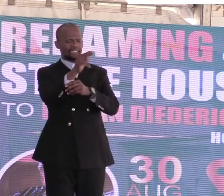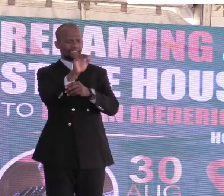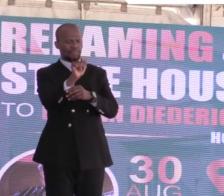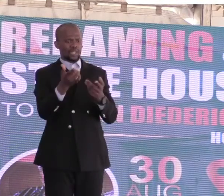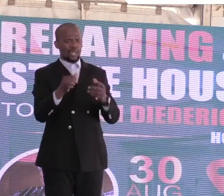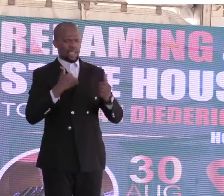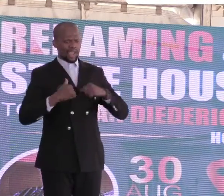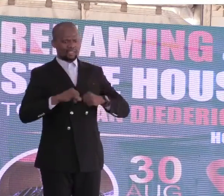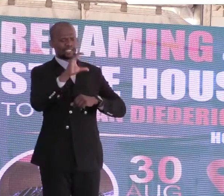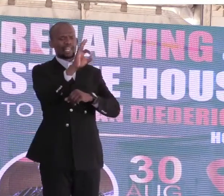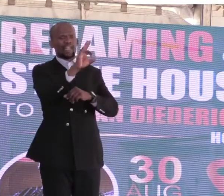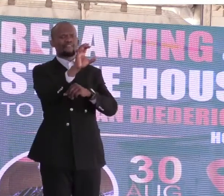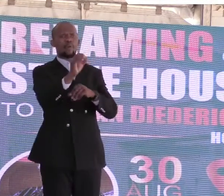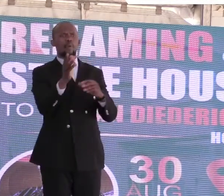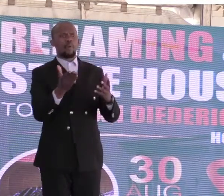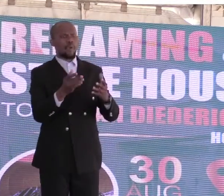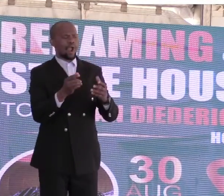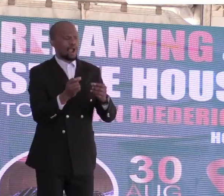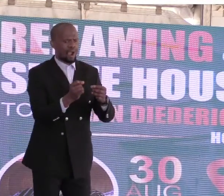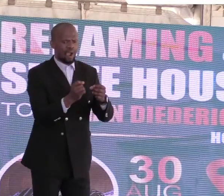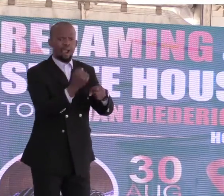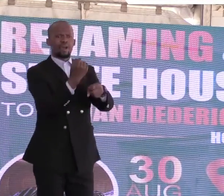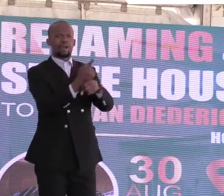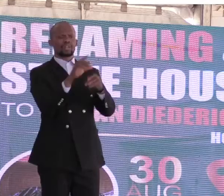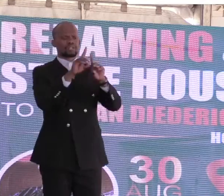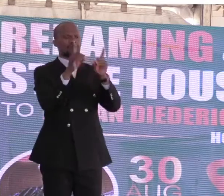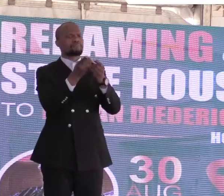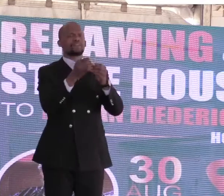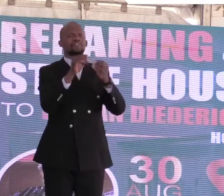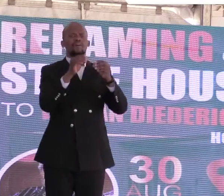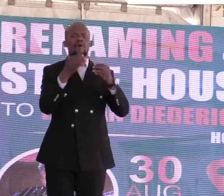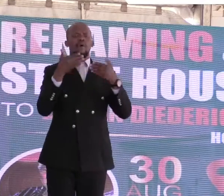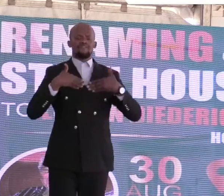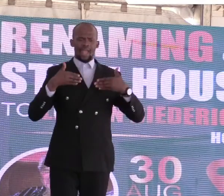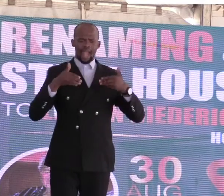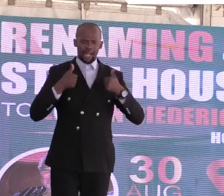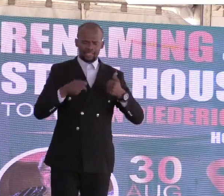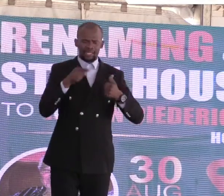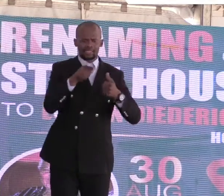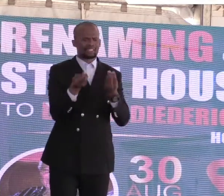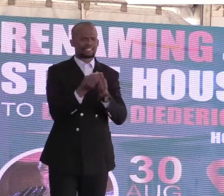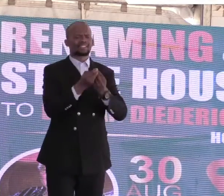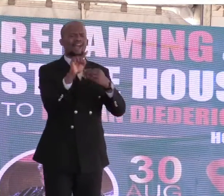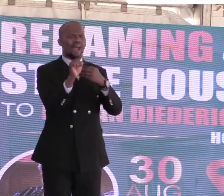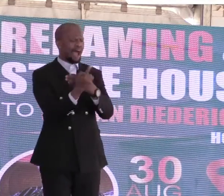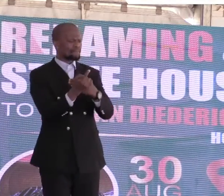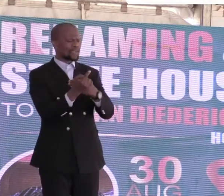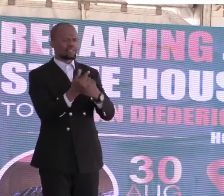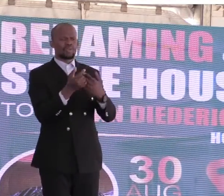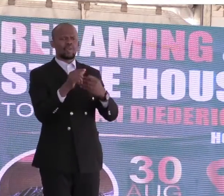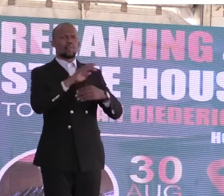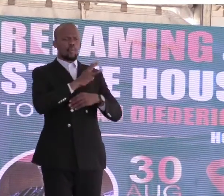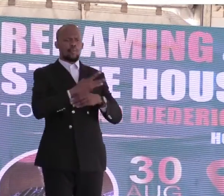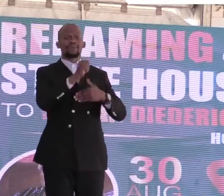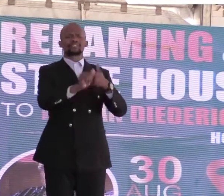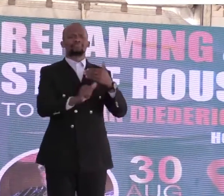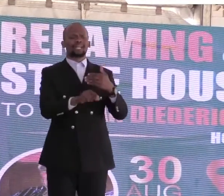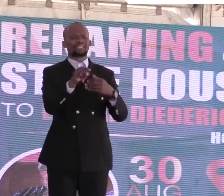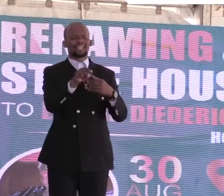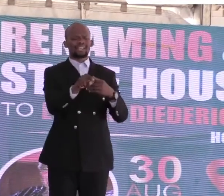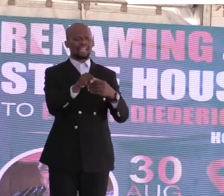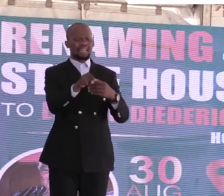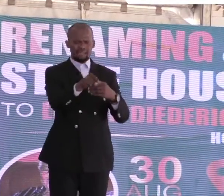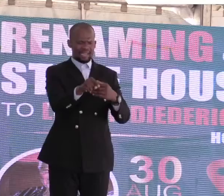acting CFO in the Gauteng Department of Health. Both these heinous crimes happened during the Women's Month, a period we should